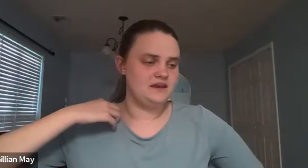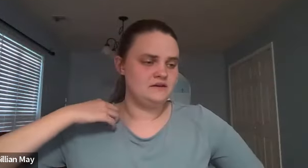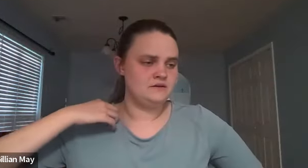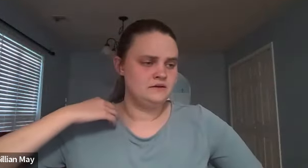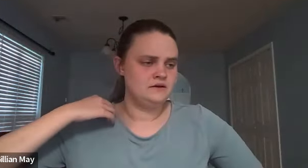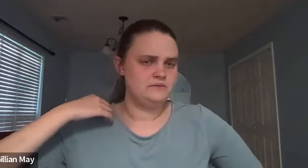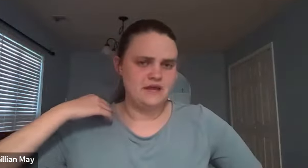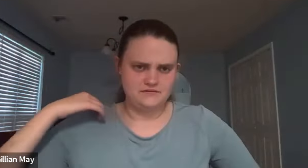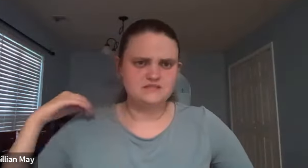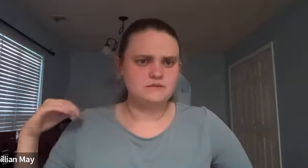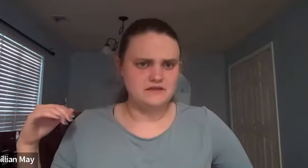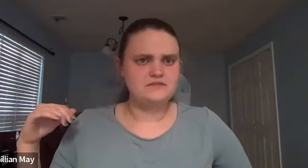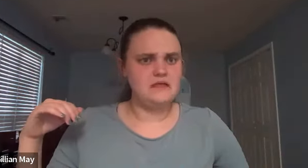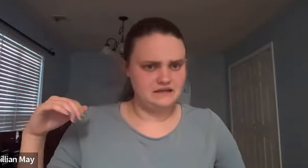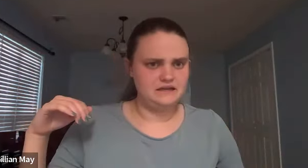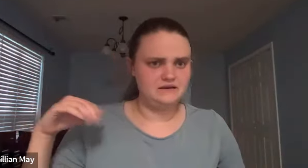Then we had, that's when we had lightning.